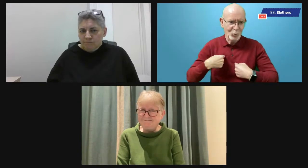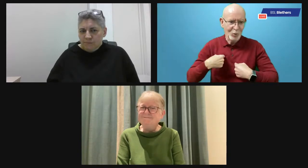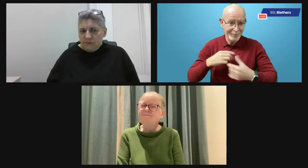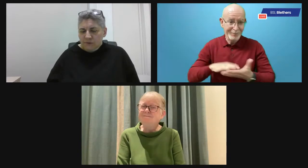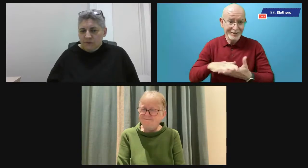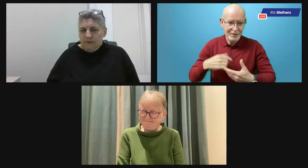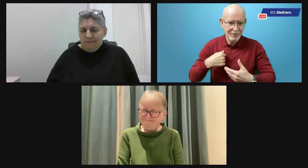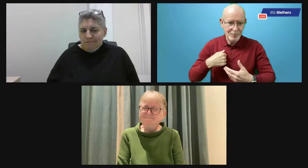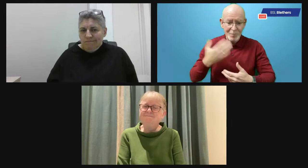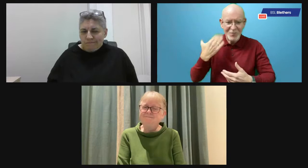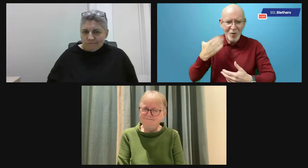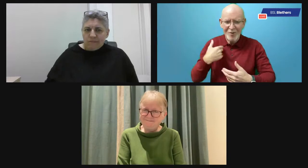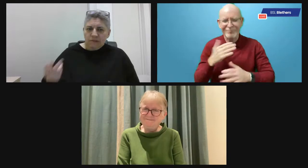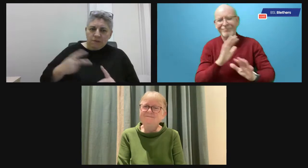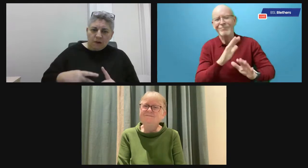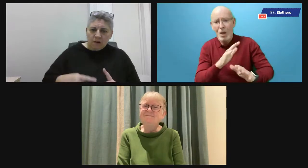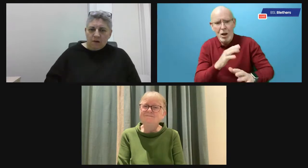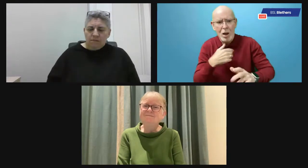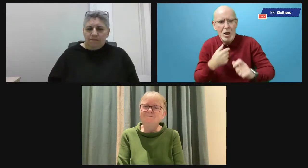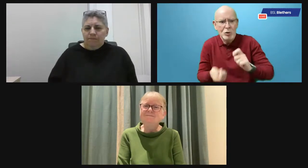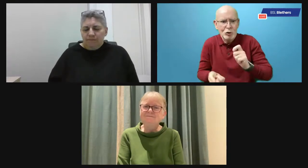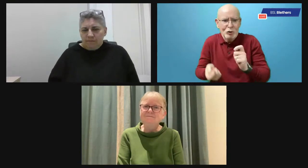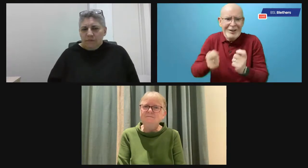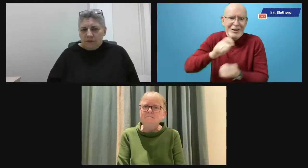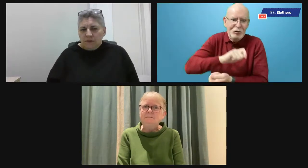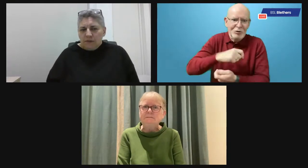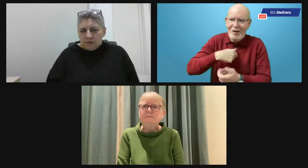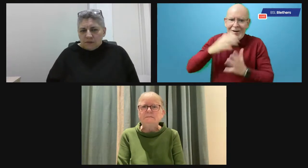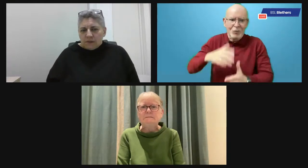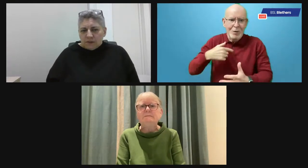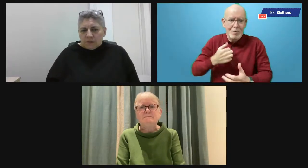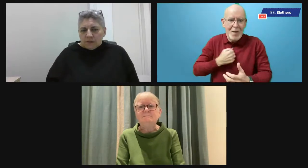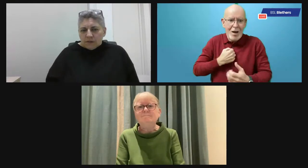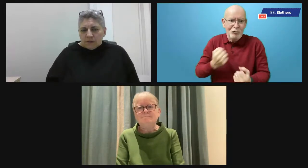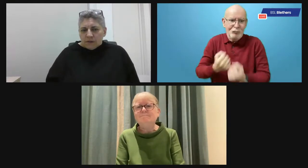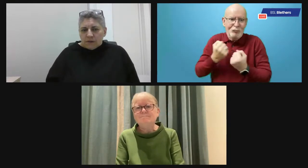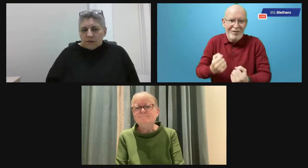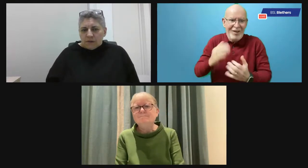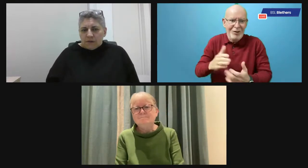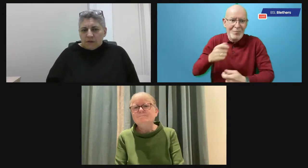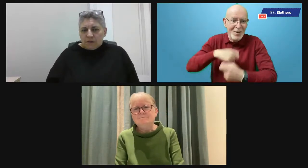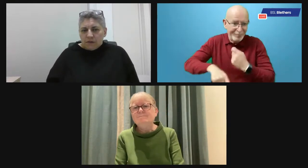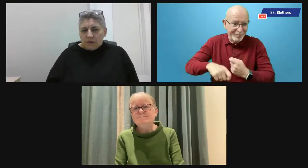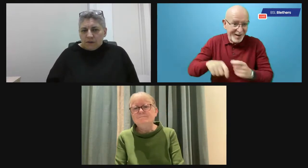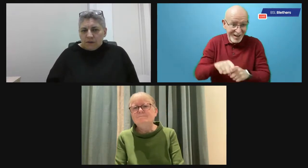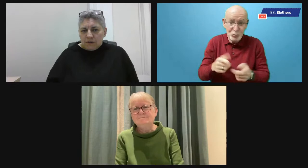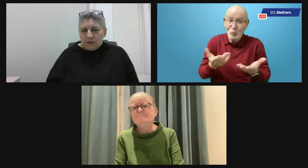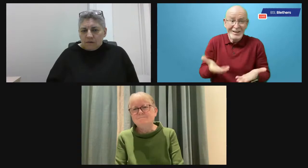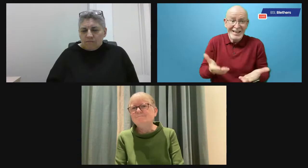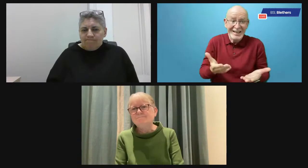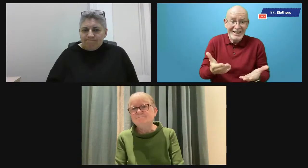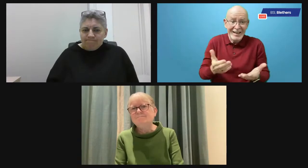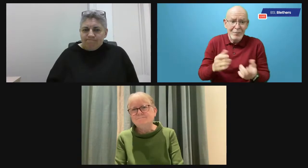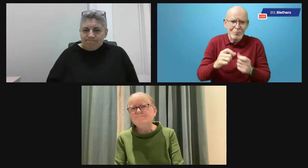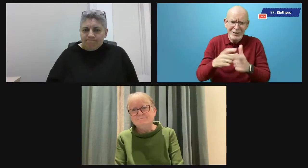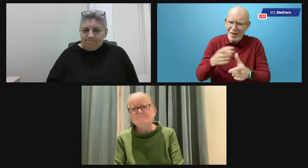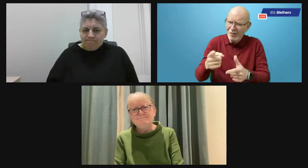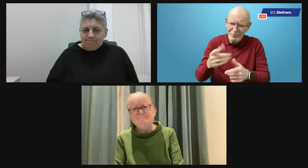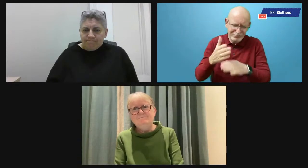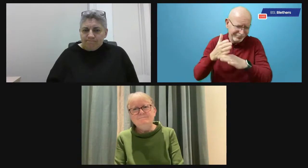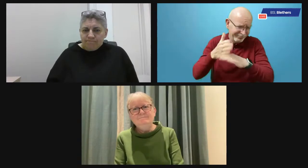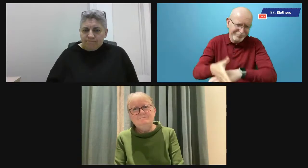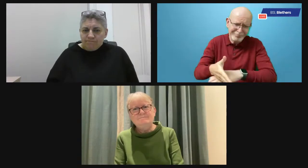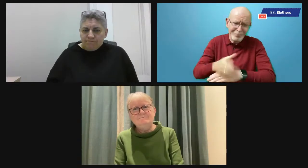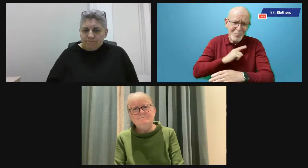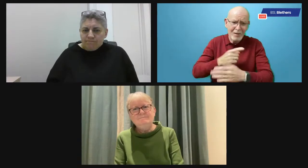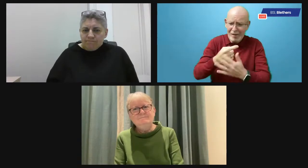So it was great when we had that. So now it's changed that we are now having to look at that, and that